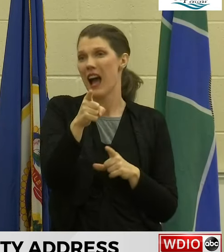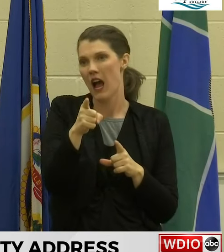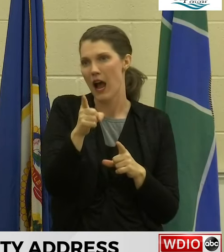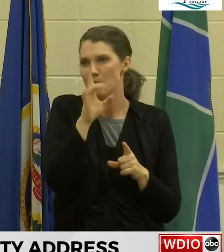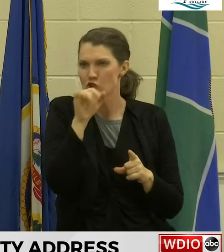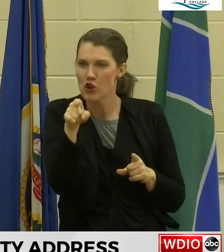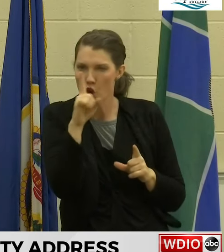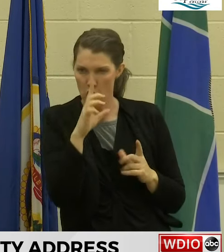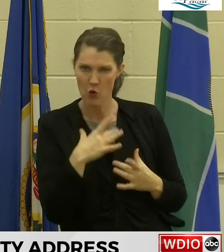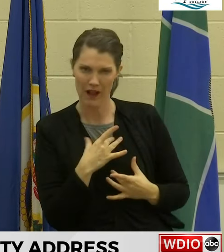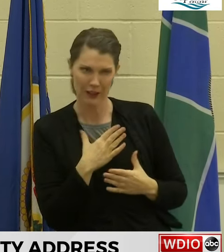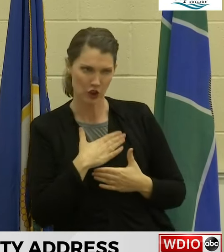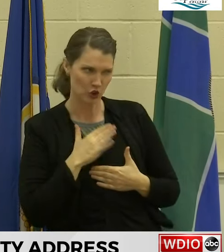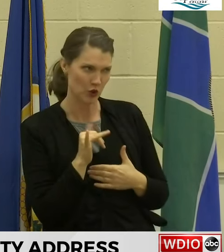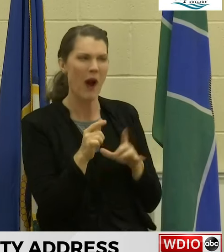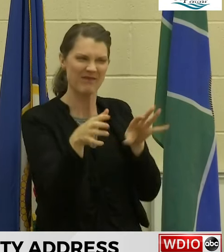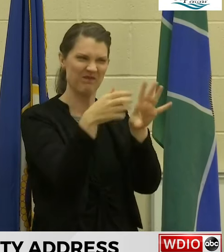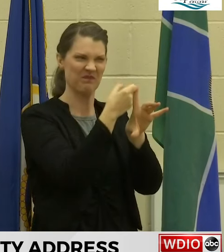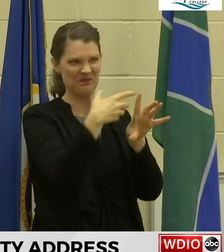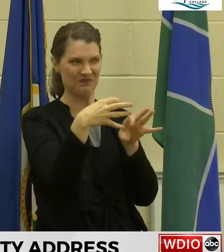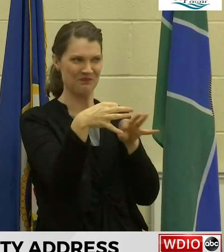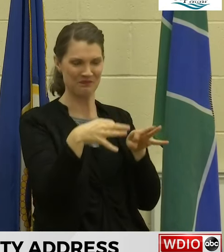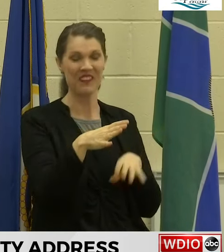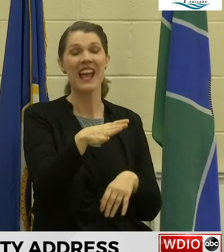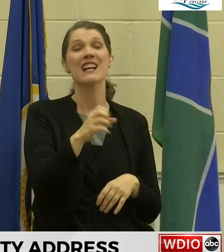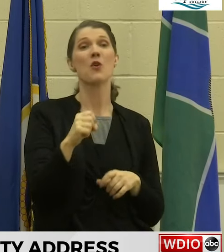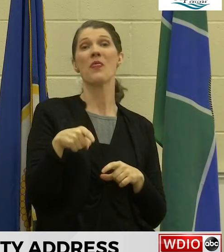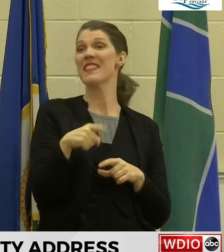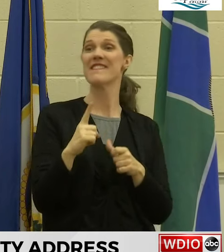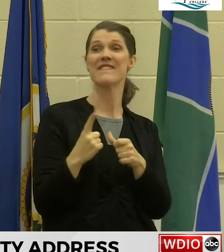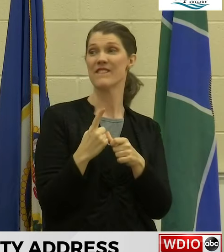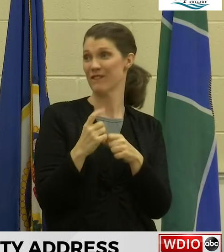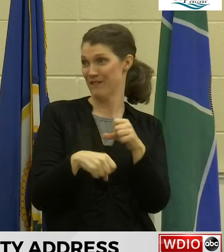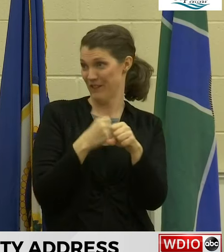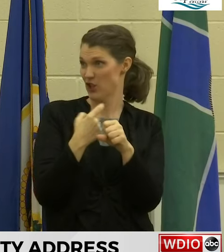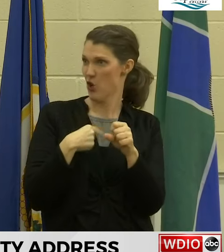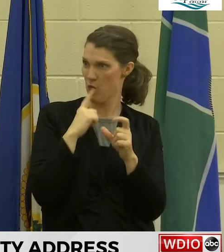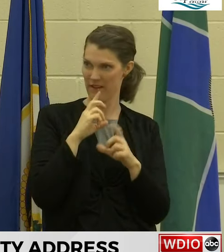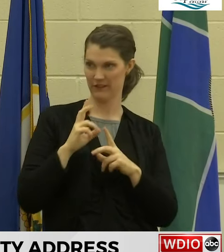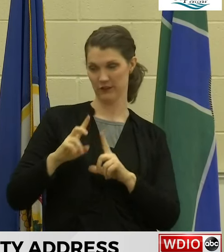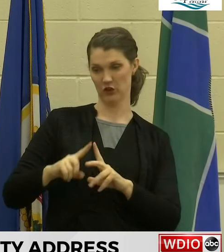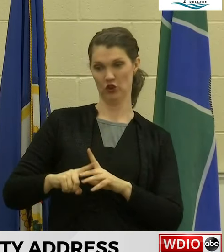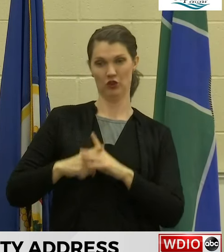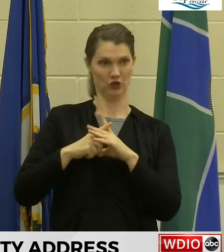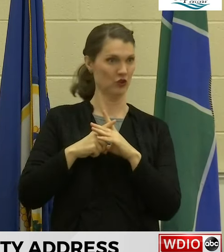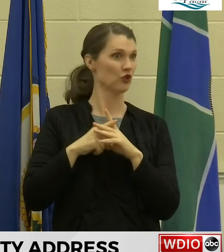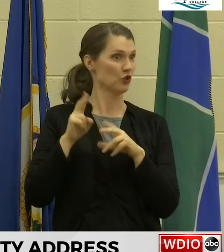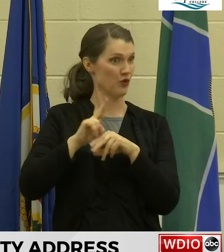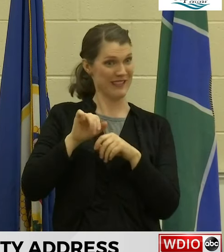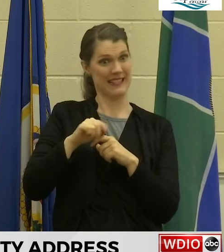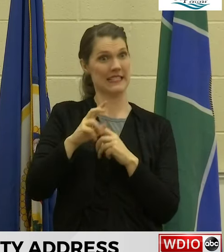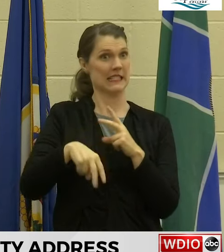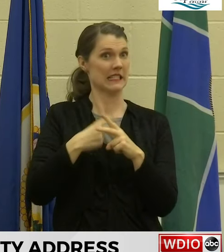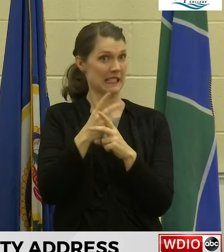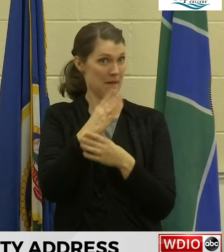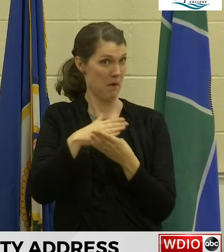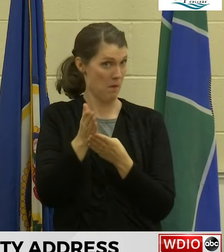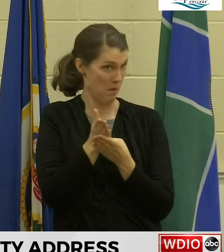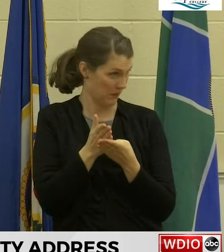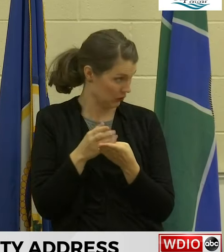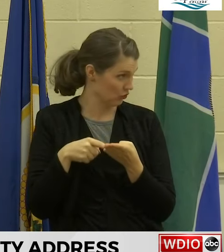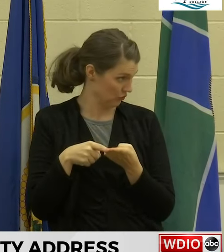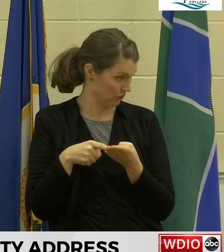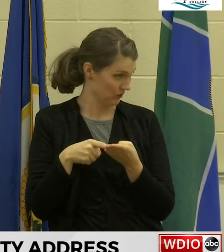can get hooked too. So this is the first year that we've implemented this. And Duluth is the first city in the state of Minnesota